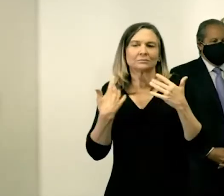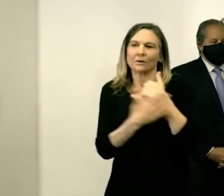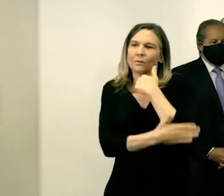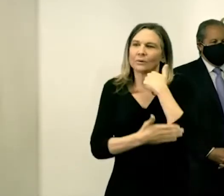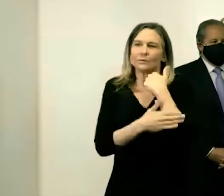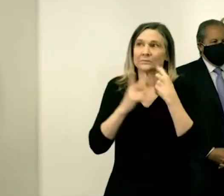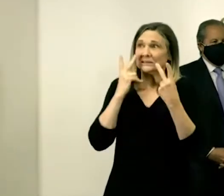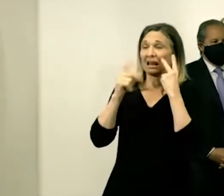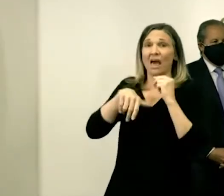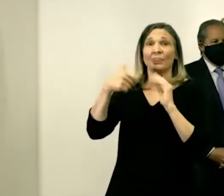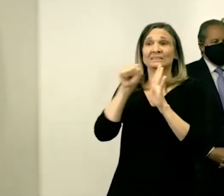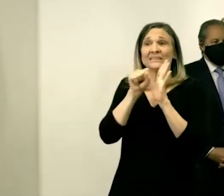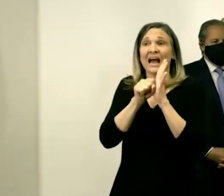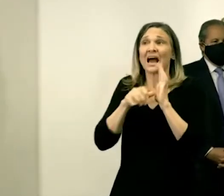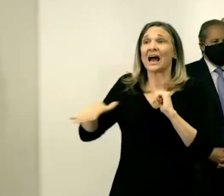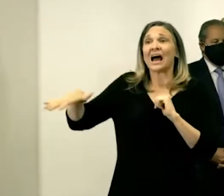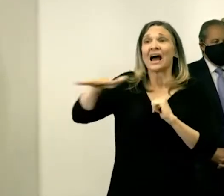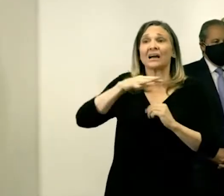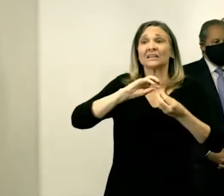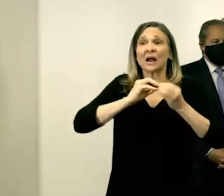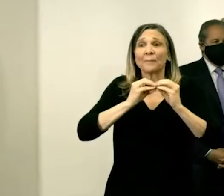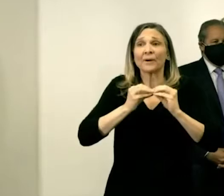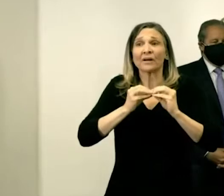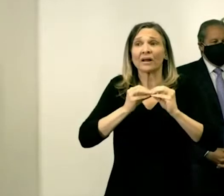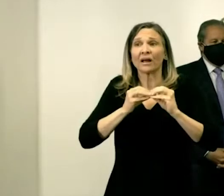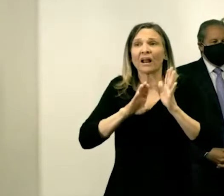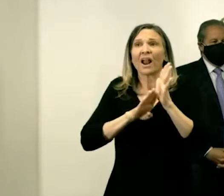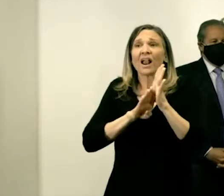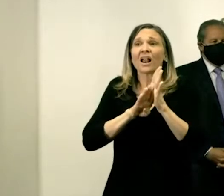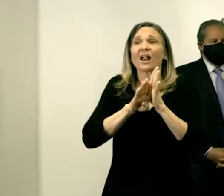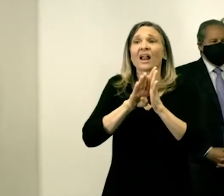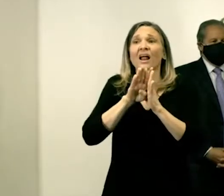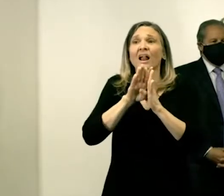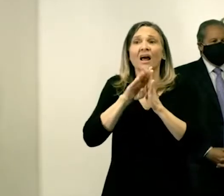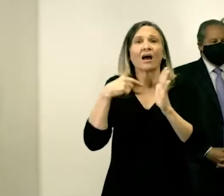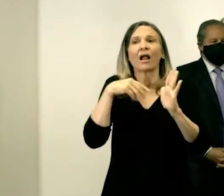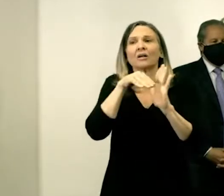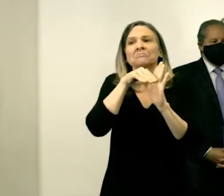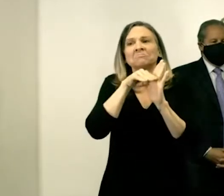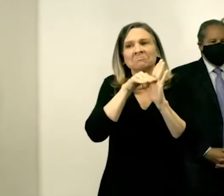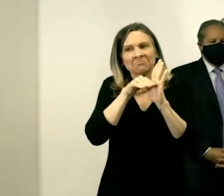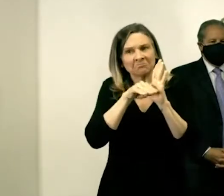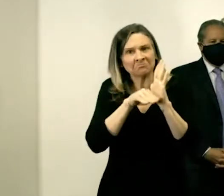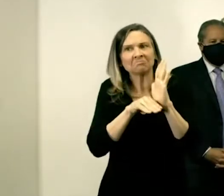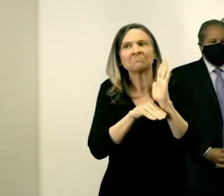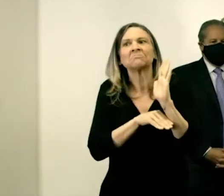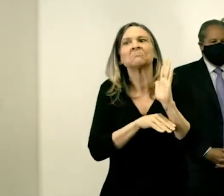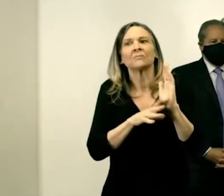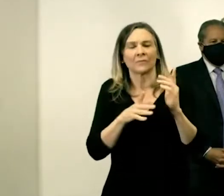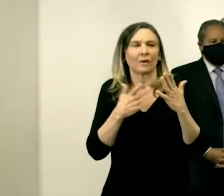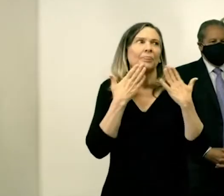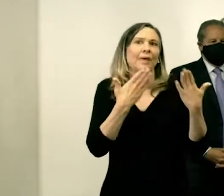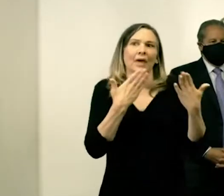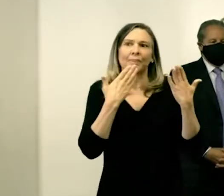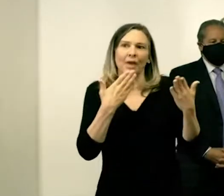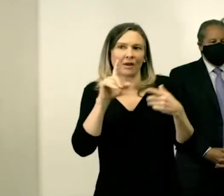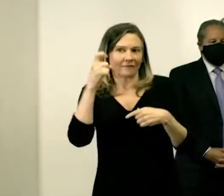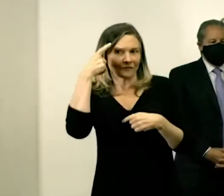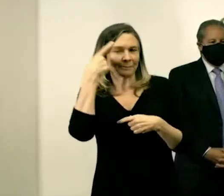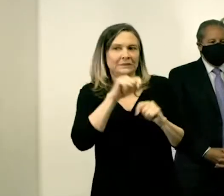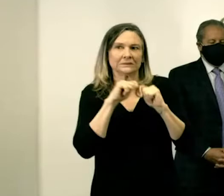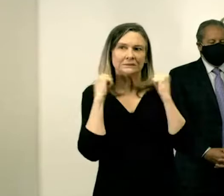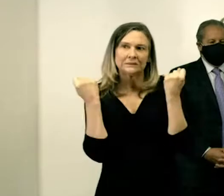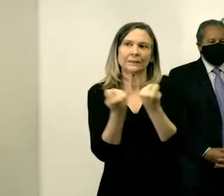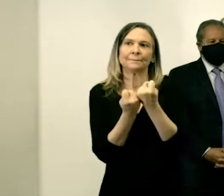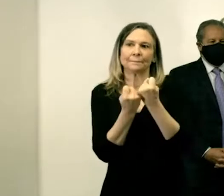sideways a little bit with their numbers, not us. So we want to thank the governor and his team for coming here to Orange County and for showing